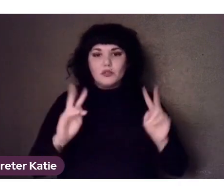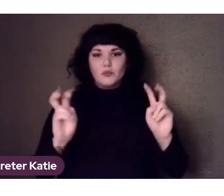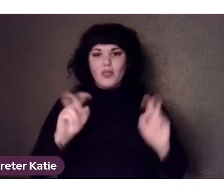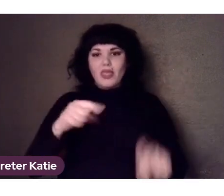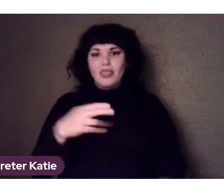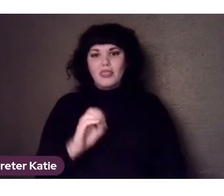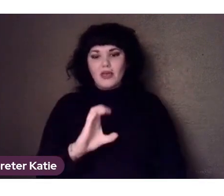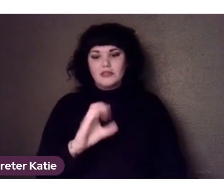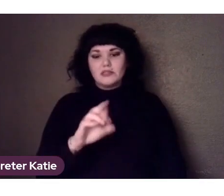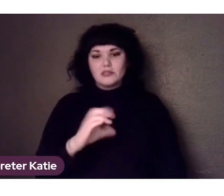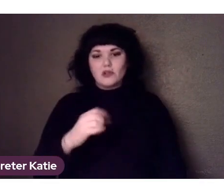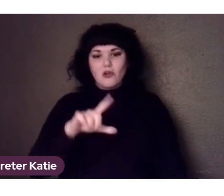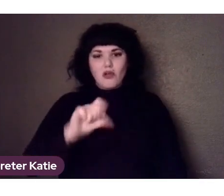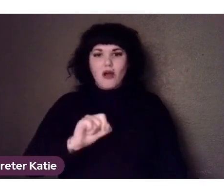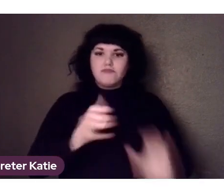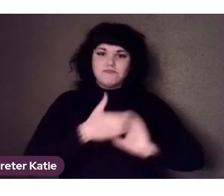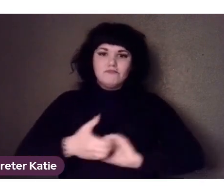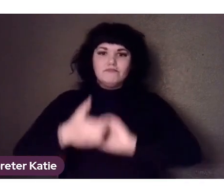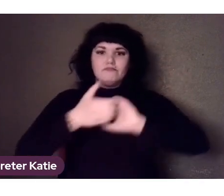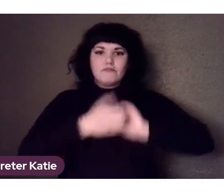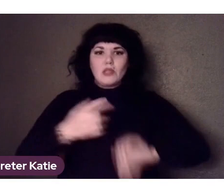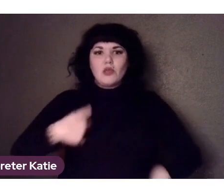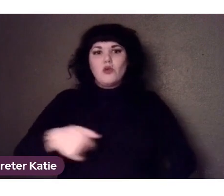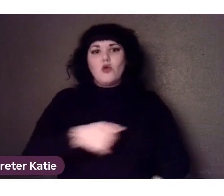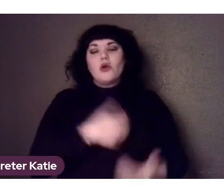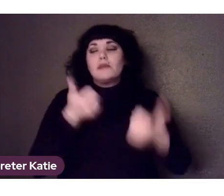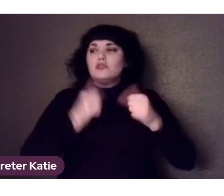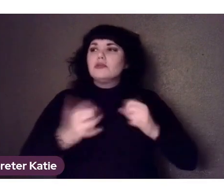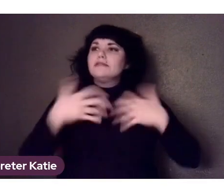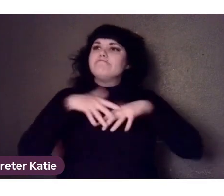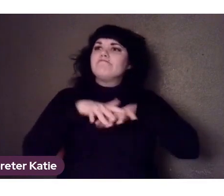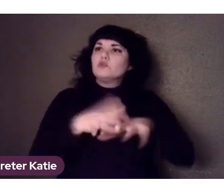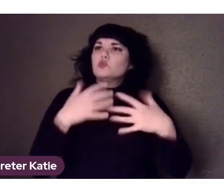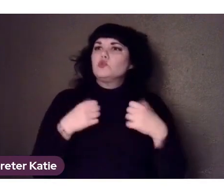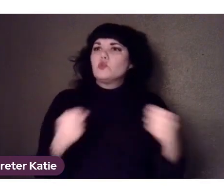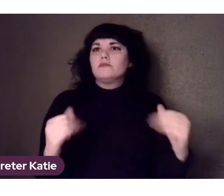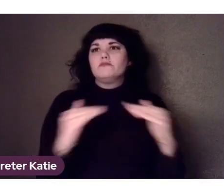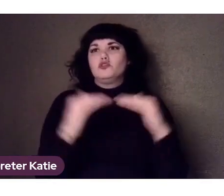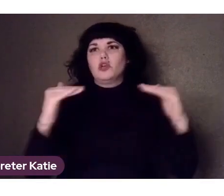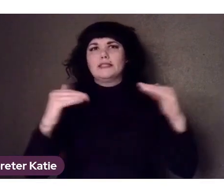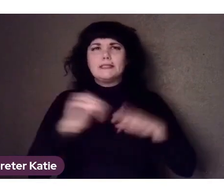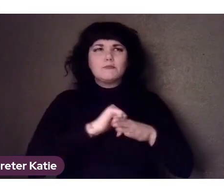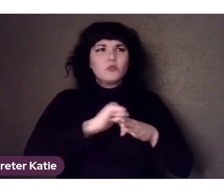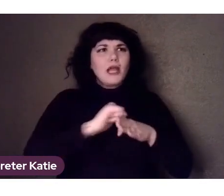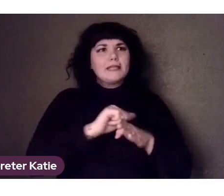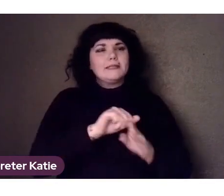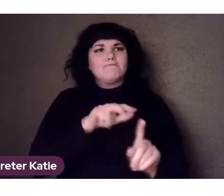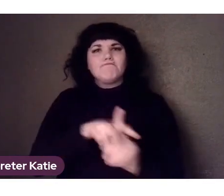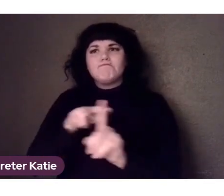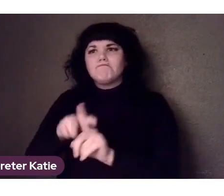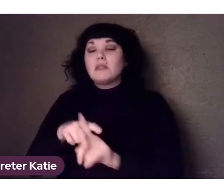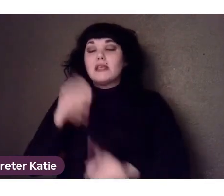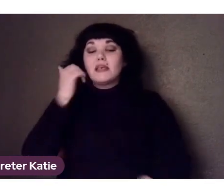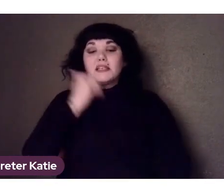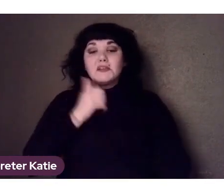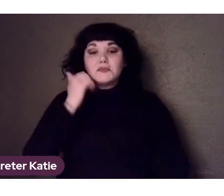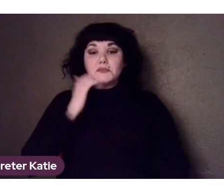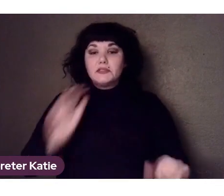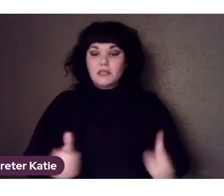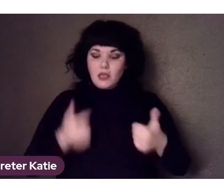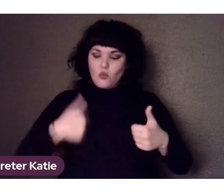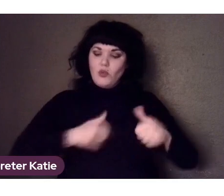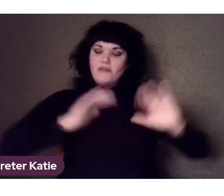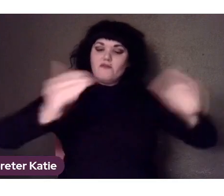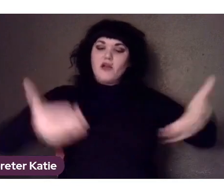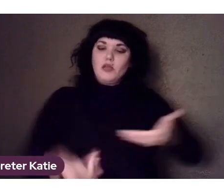been working to integrate restorative justice practices into our daily lives, we invite you to sit in this virtual circle with us. And